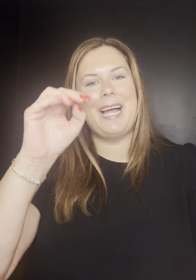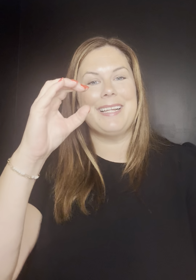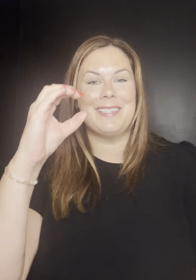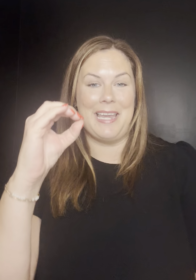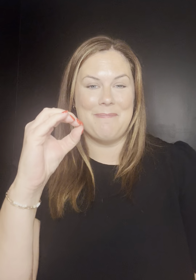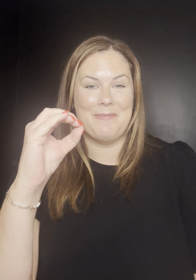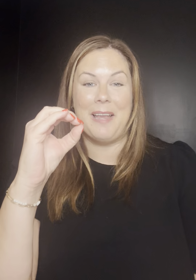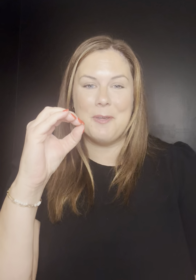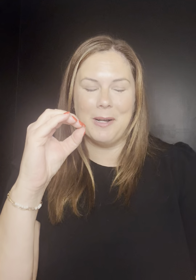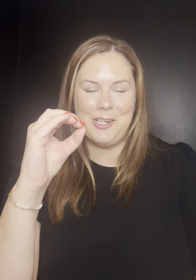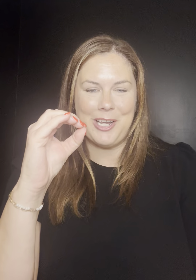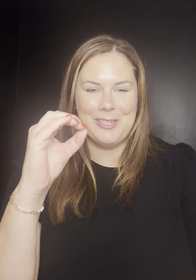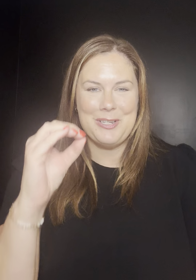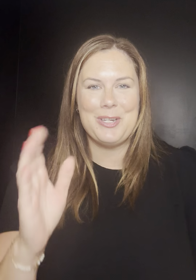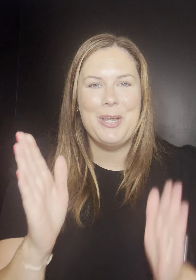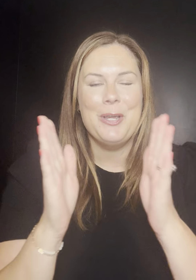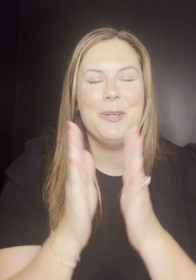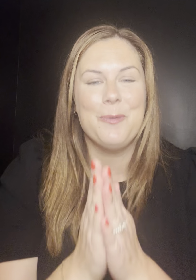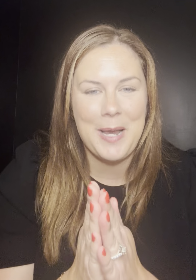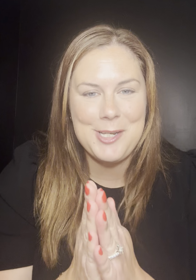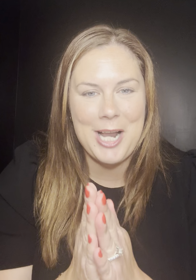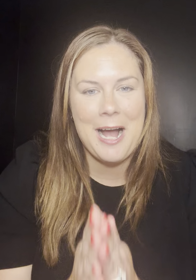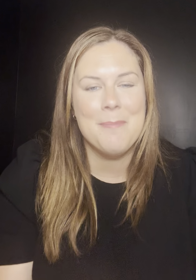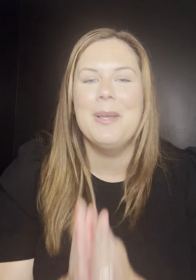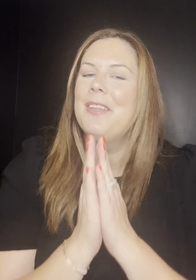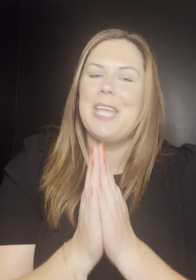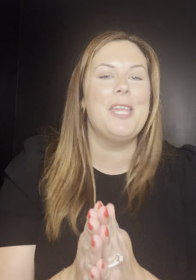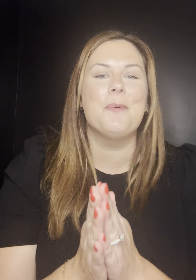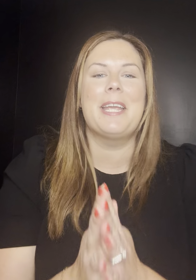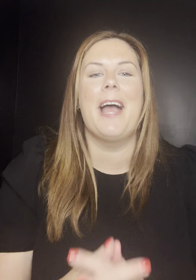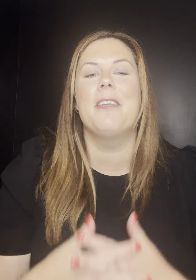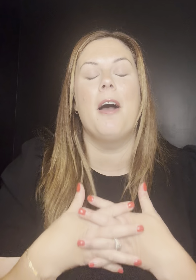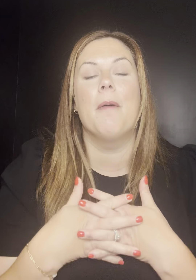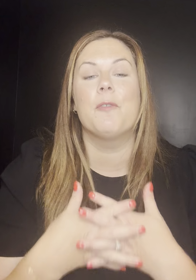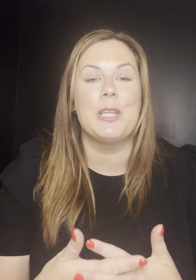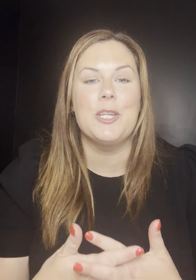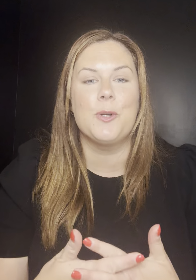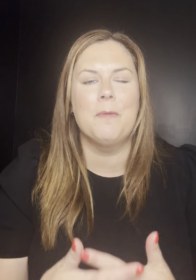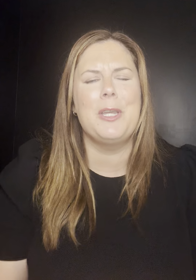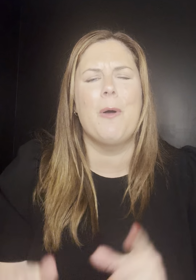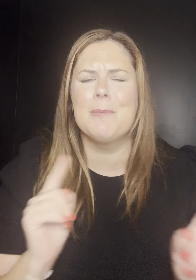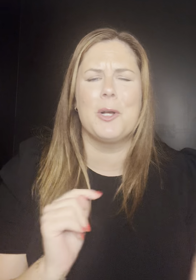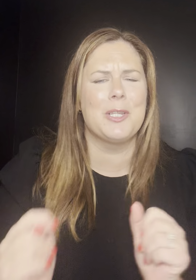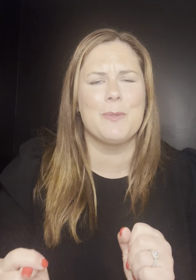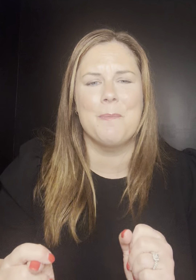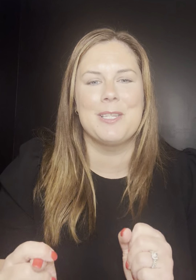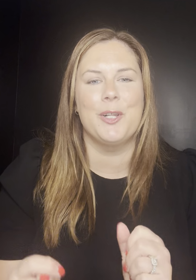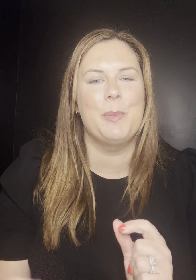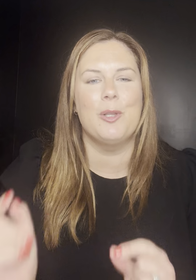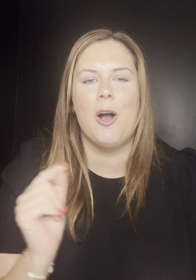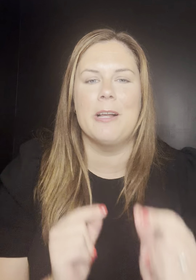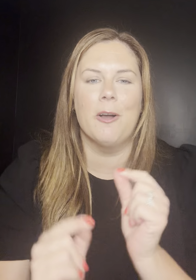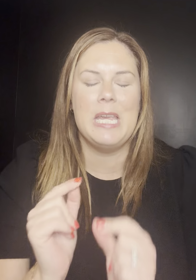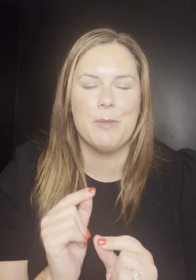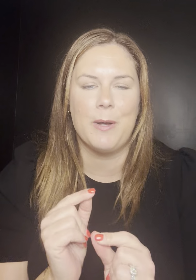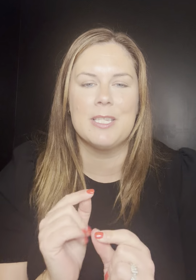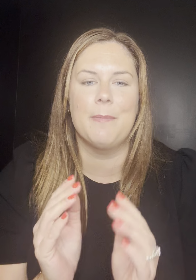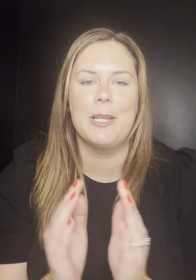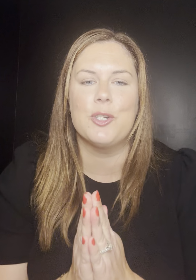last name if you want a challenge. Great job. Thank you again for the intro video. I'm sorry this one was a little bit long. I'll keep the rest of mine